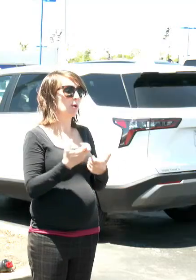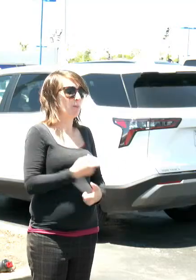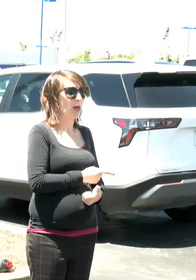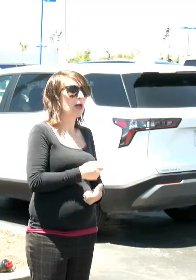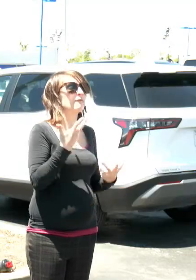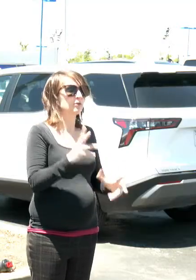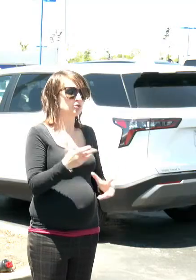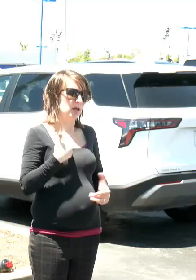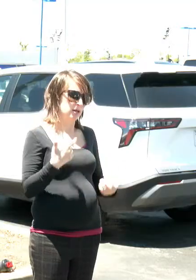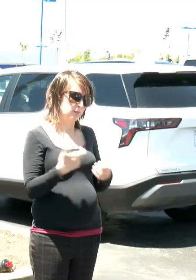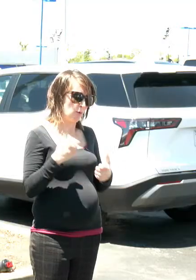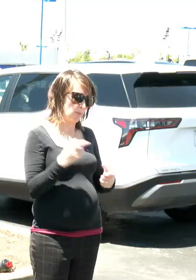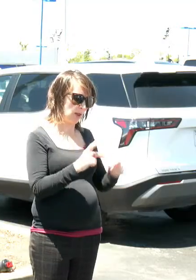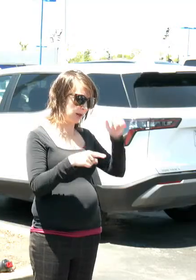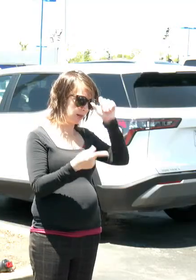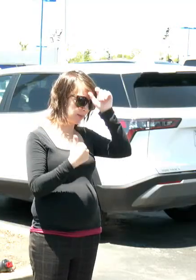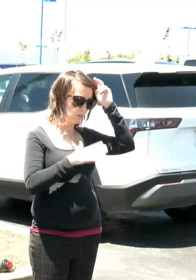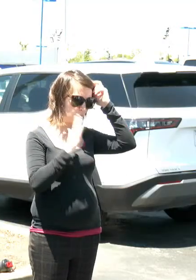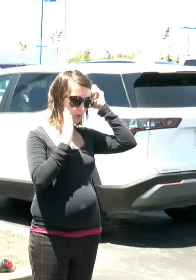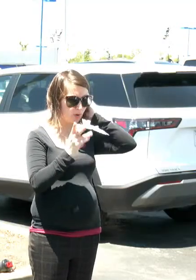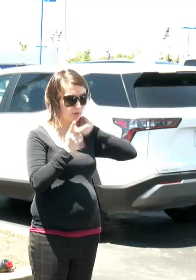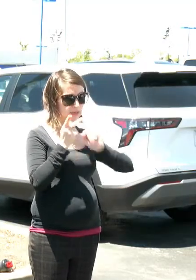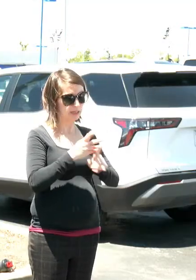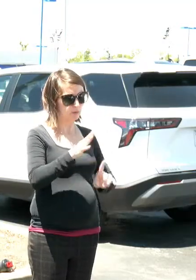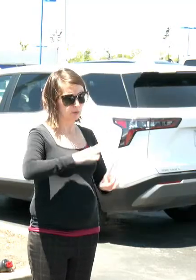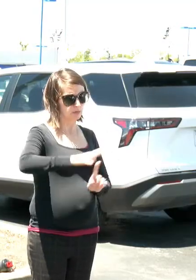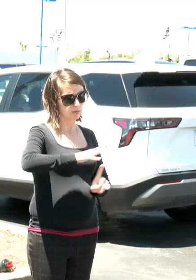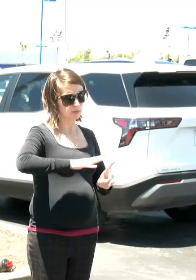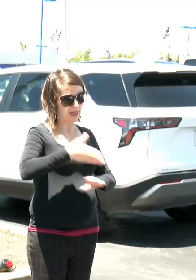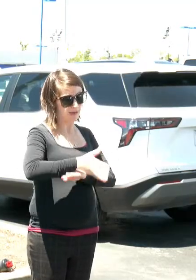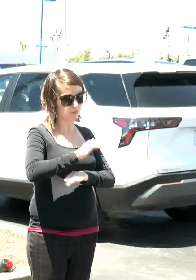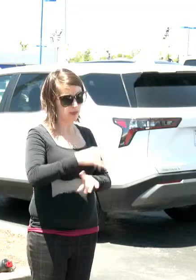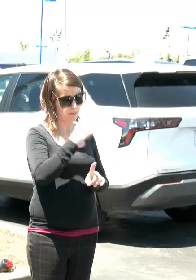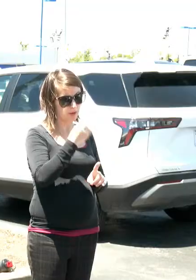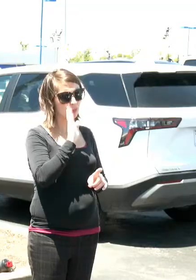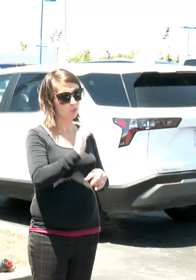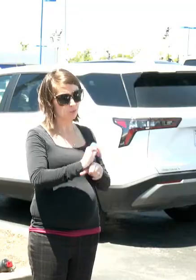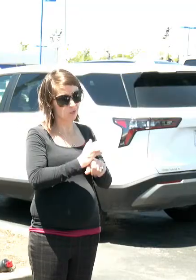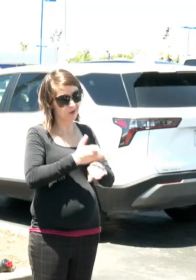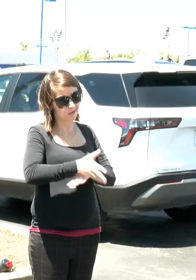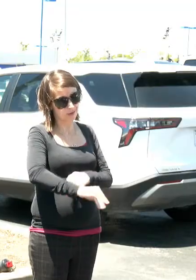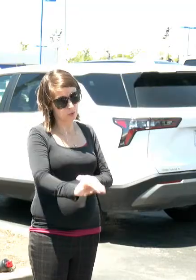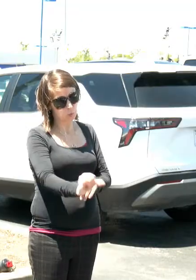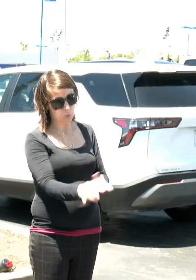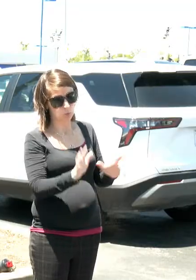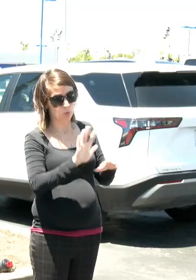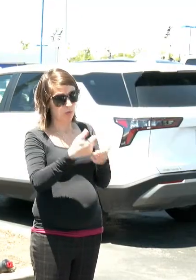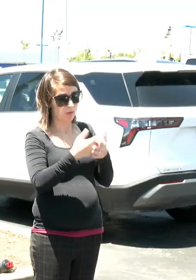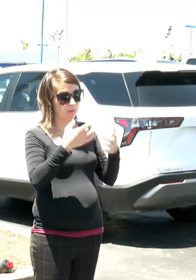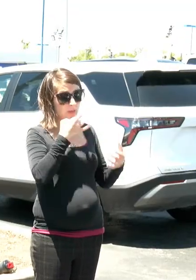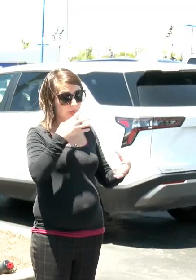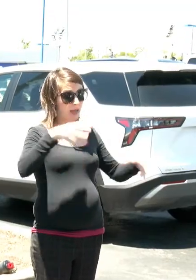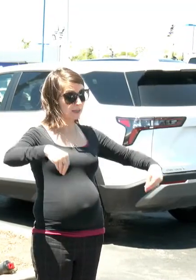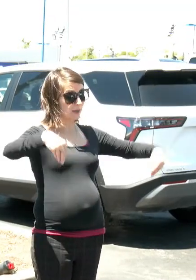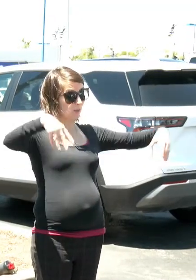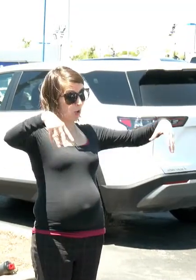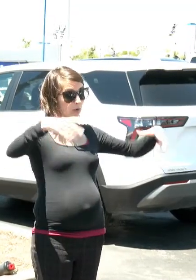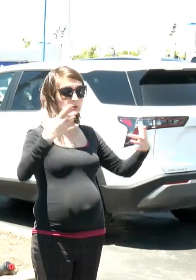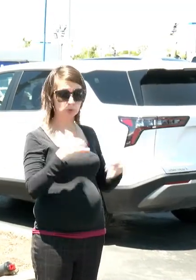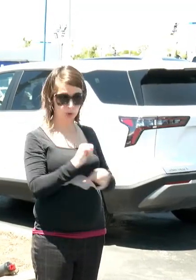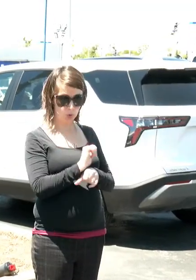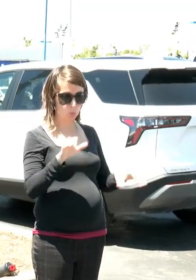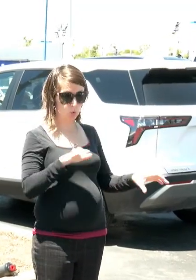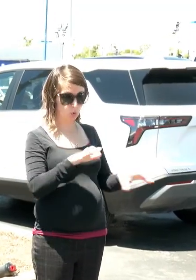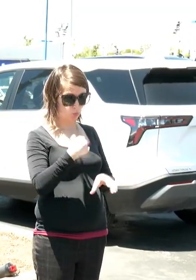And then we will maintain a presence after that, because there's going to be work after all the lights come on. There's still work to